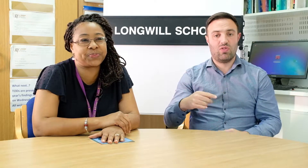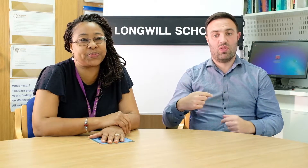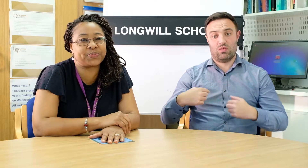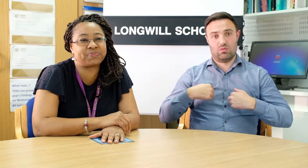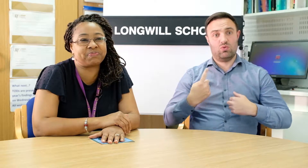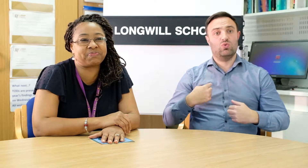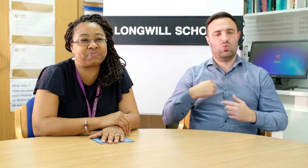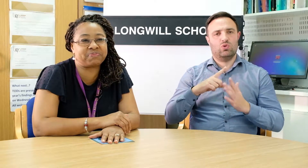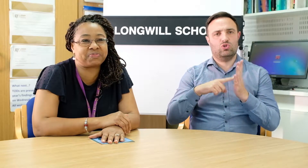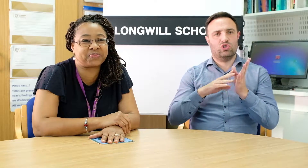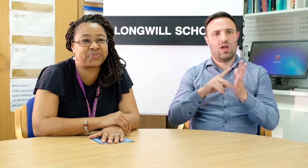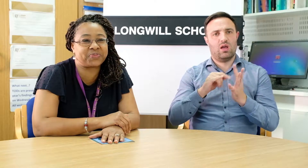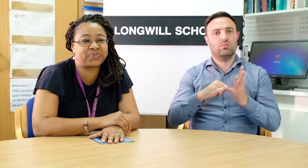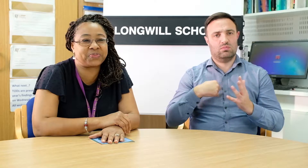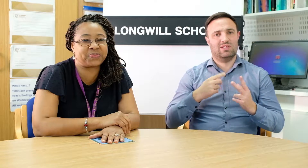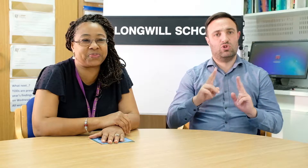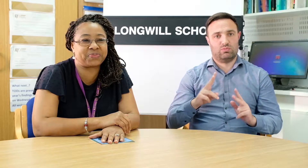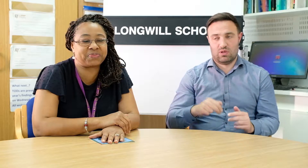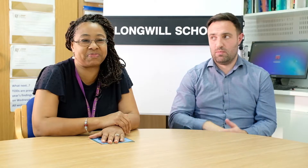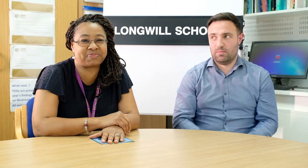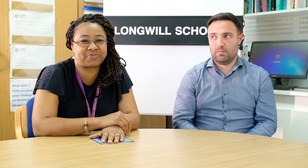interpreter.